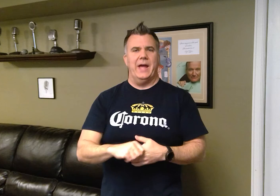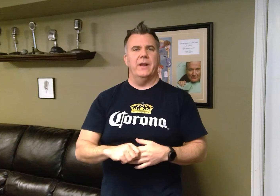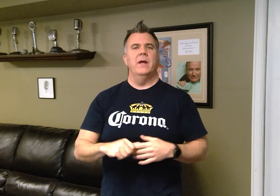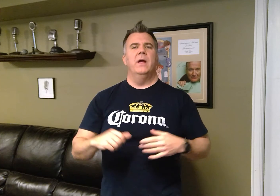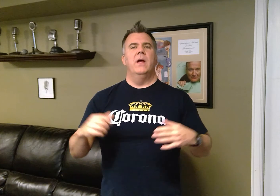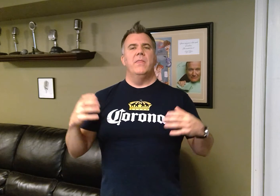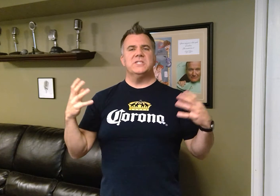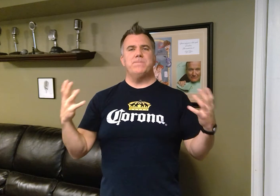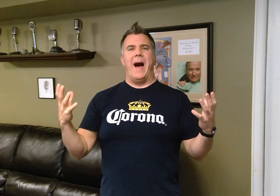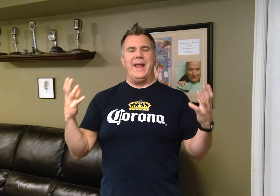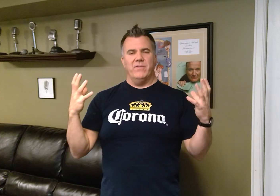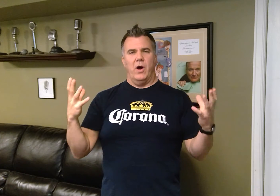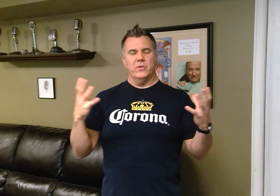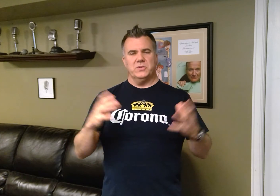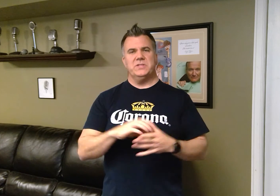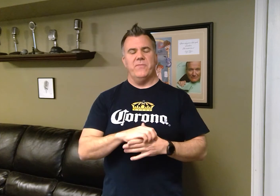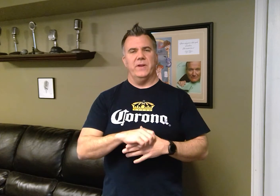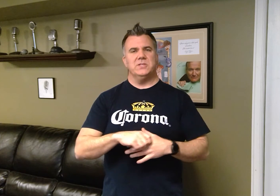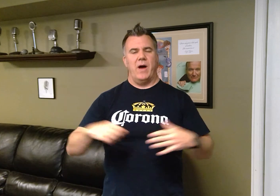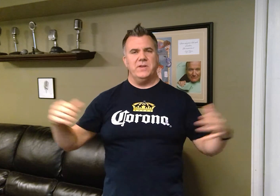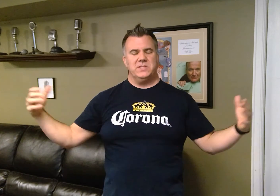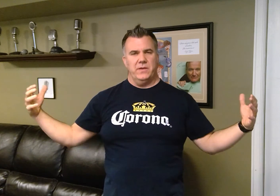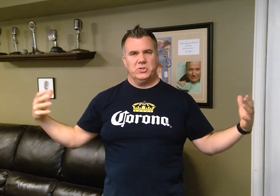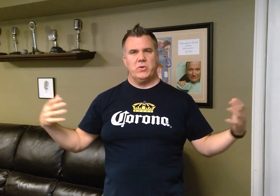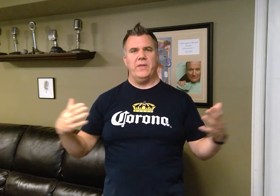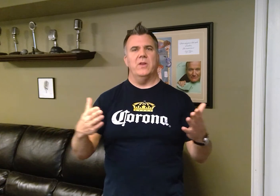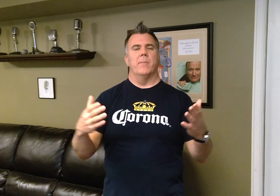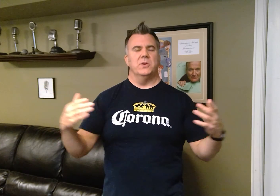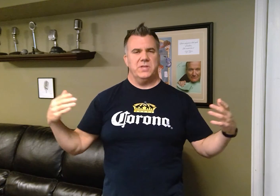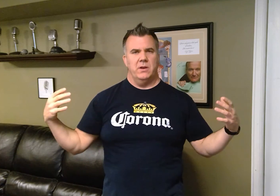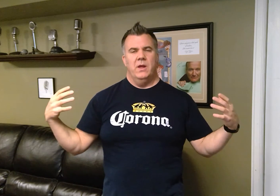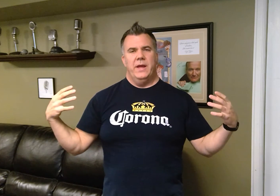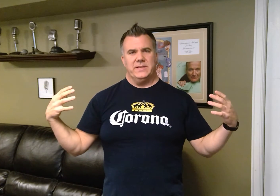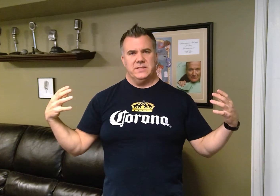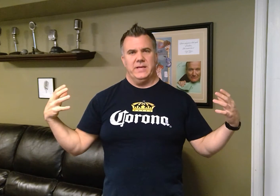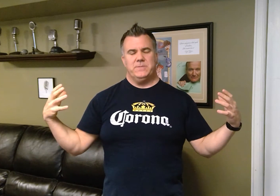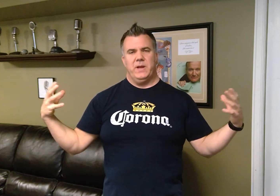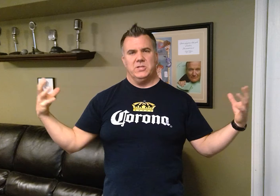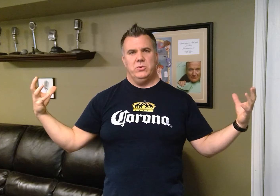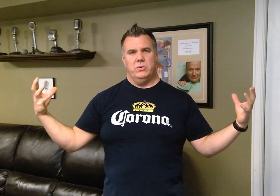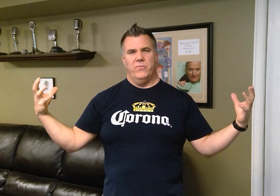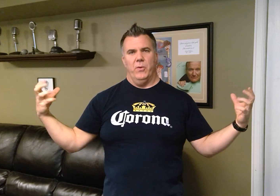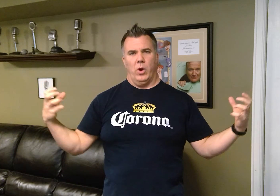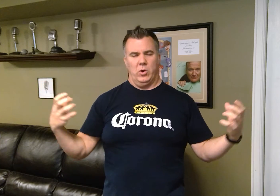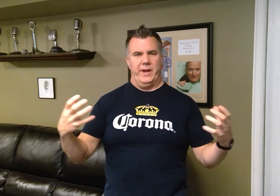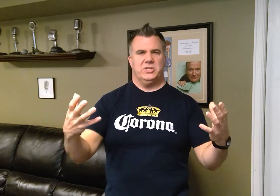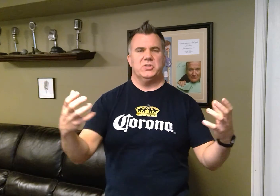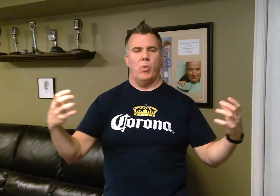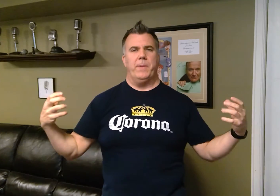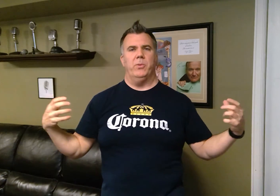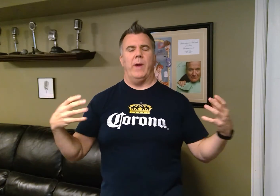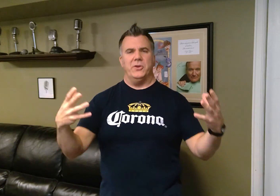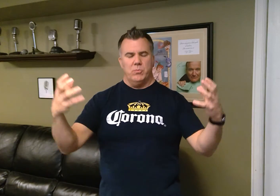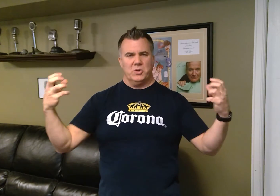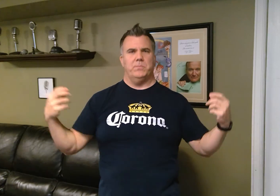stand, the spine of others are stiffened. So obviously there's strength in numbers, and it's nice because you feel more courageous. There's more people around you, more